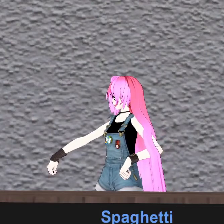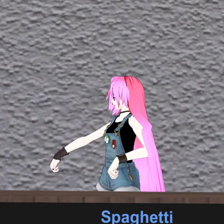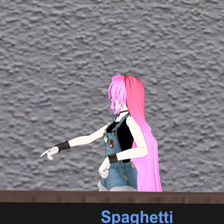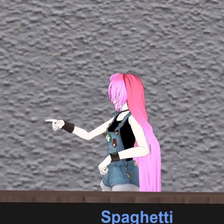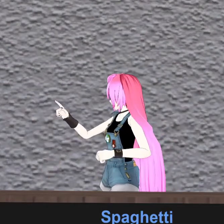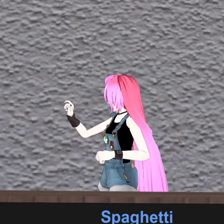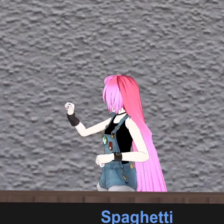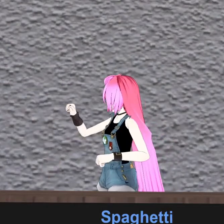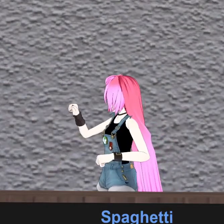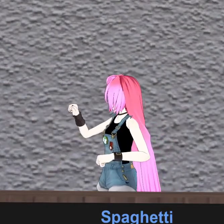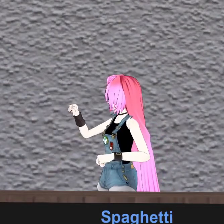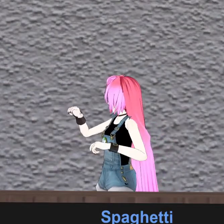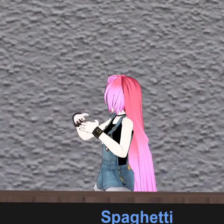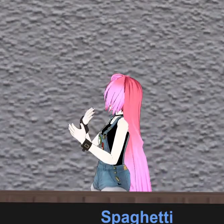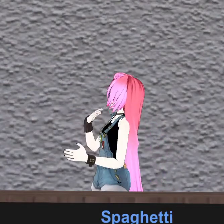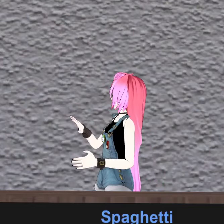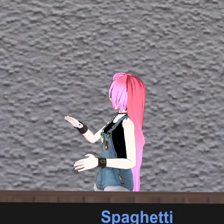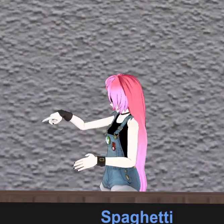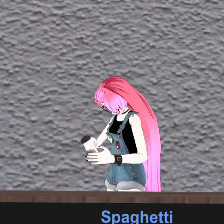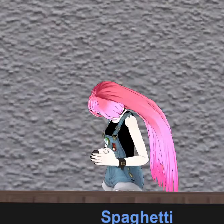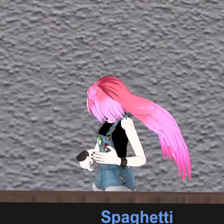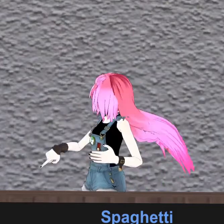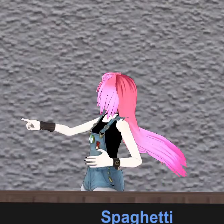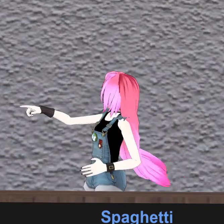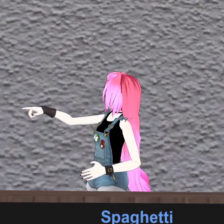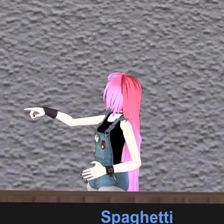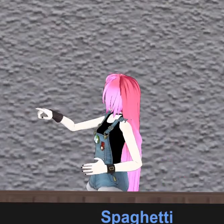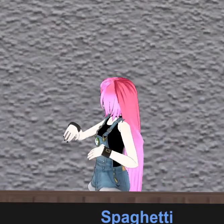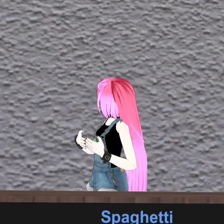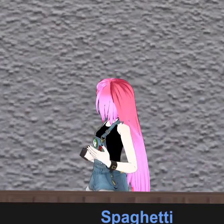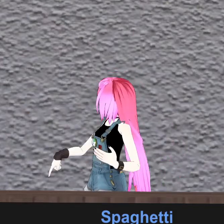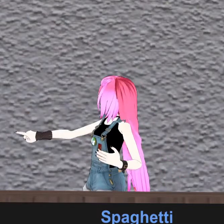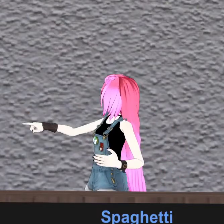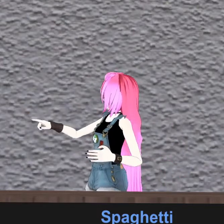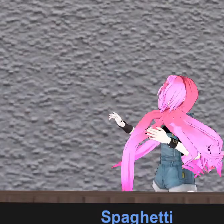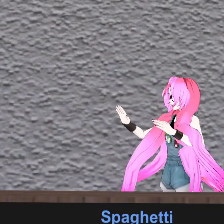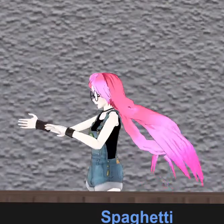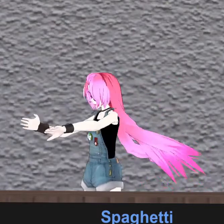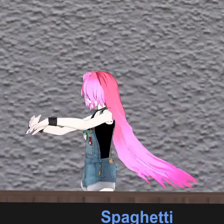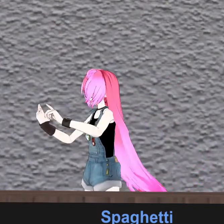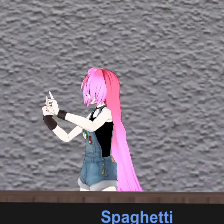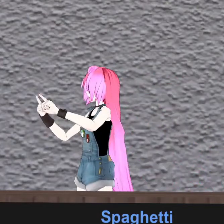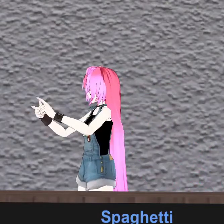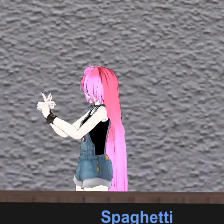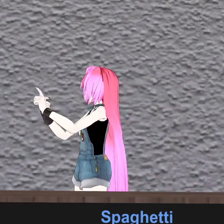You gotta go pee? How bad? Are you gonna pee your pants? You gonna pee your pants? You gotta go? Okay, go, go, go. Go, go, fast,